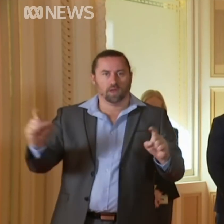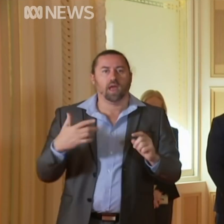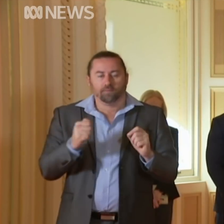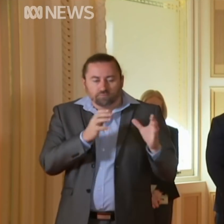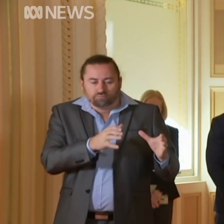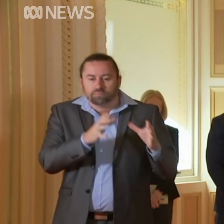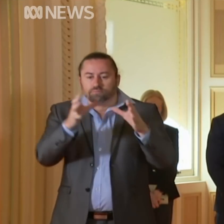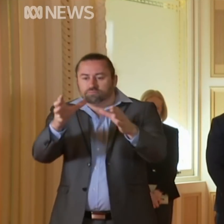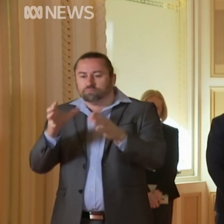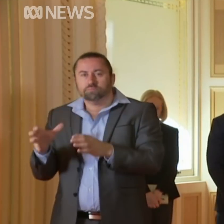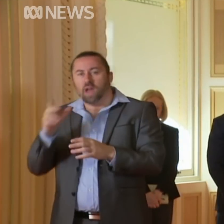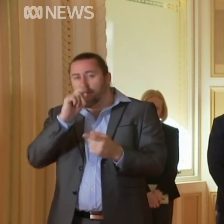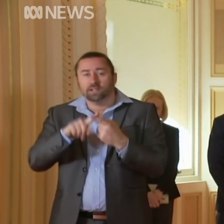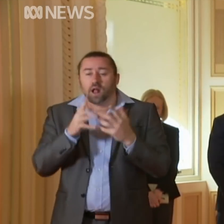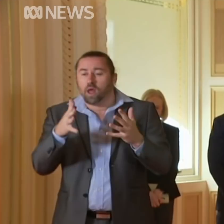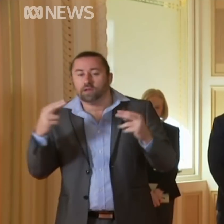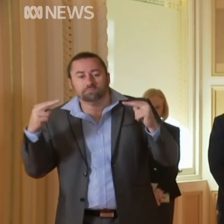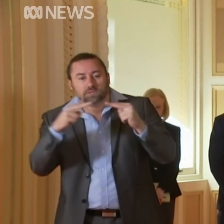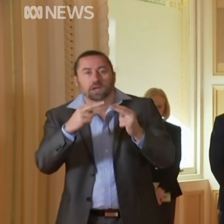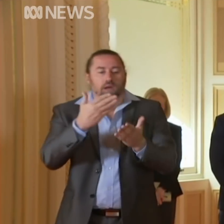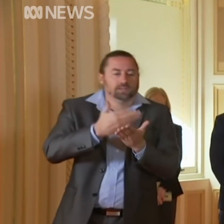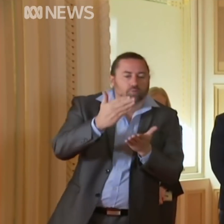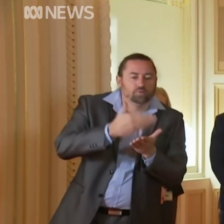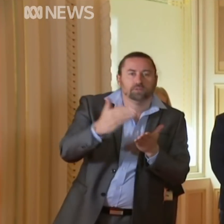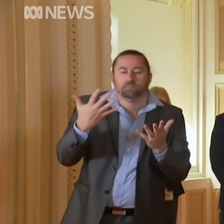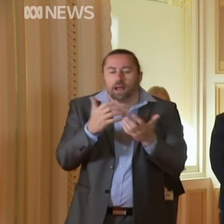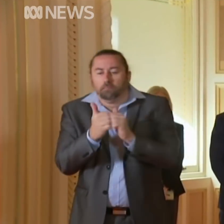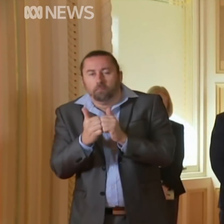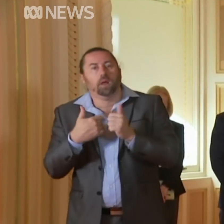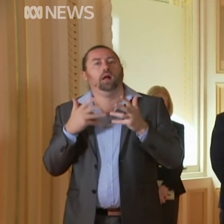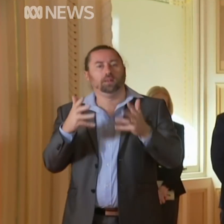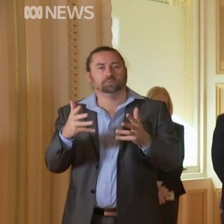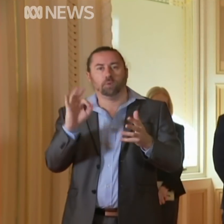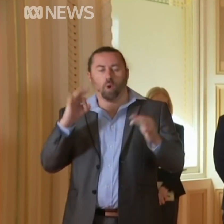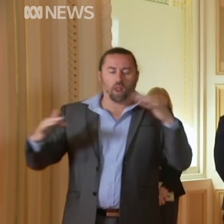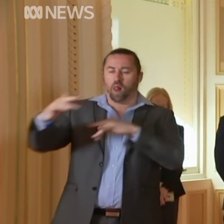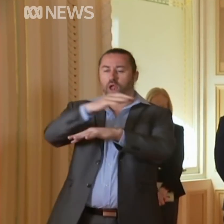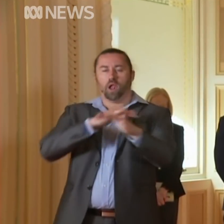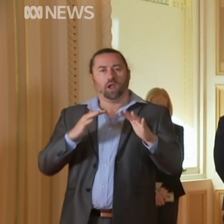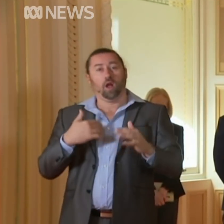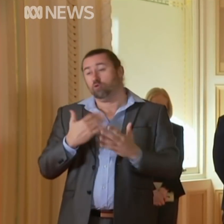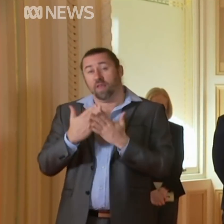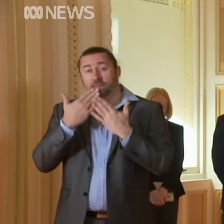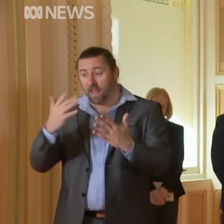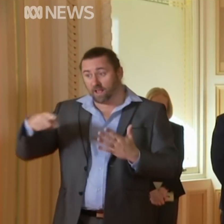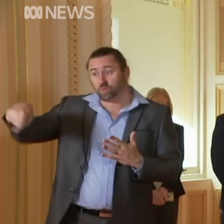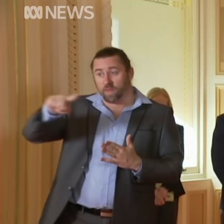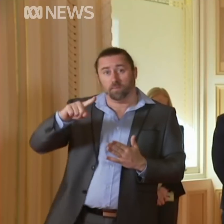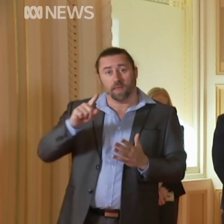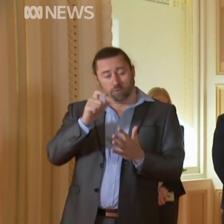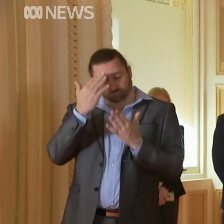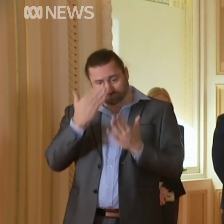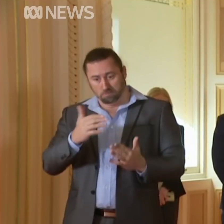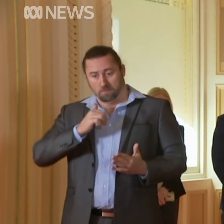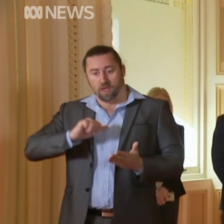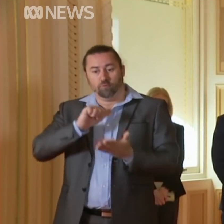doing activities like table tennis, etc. And can I thank them for the way that they are behaving and assure their families that